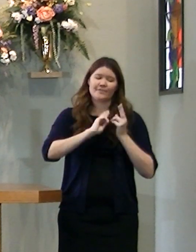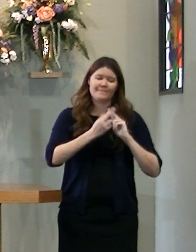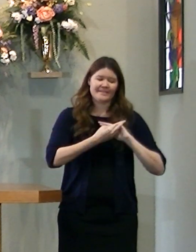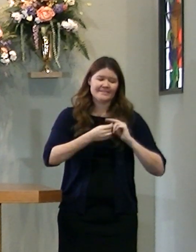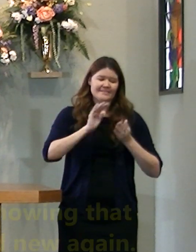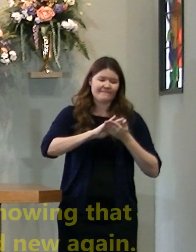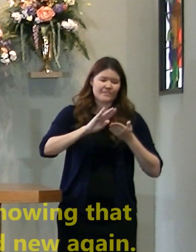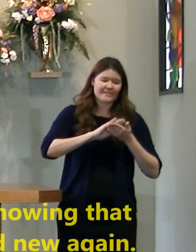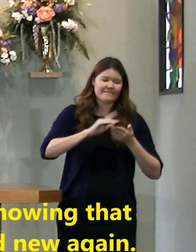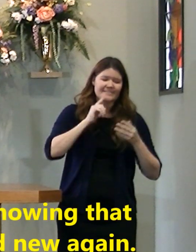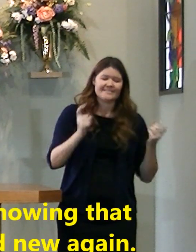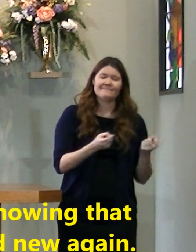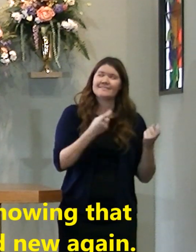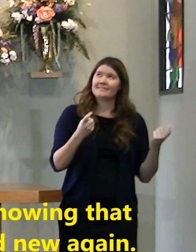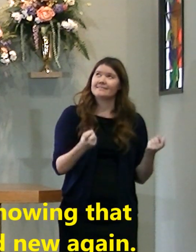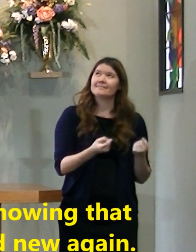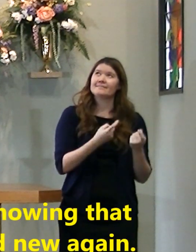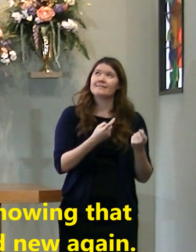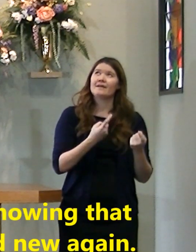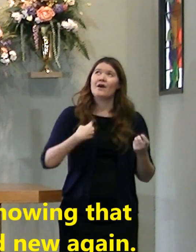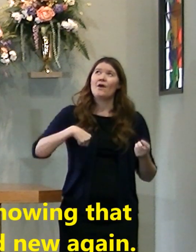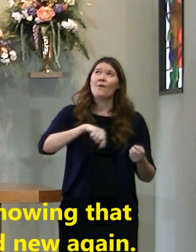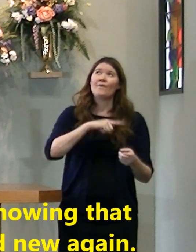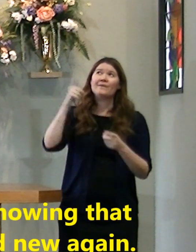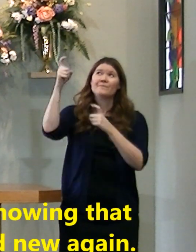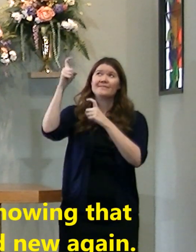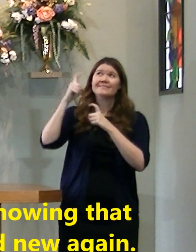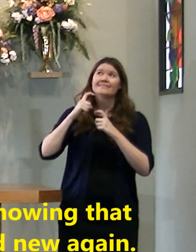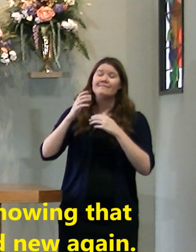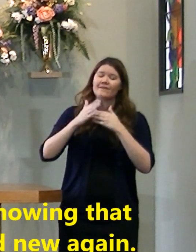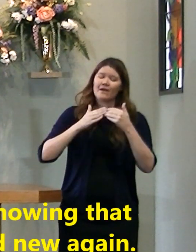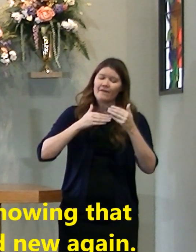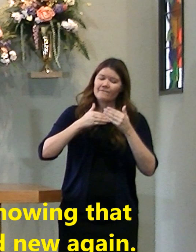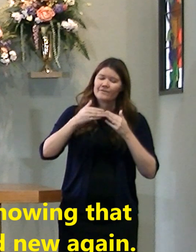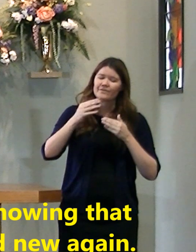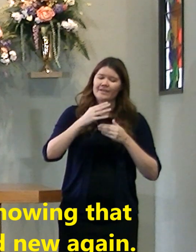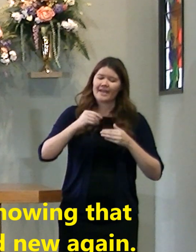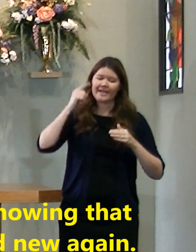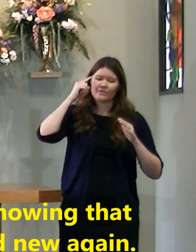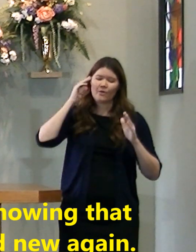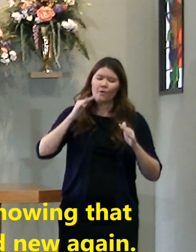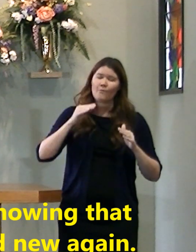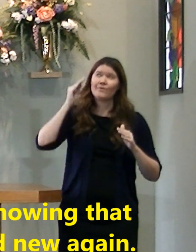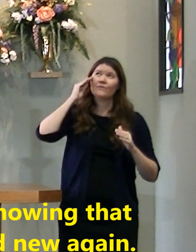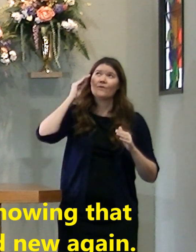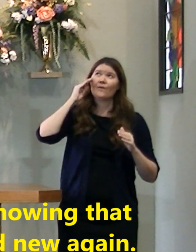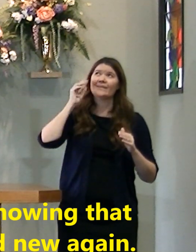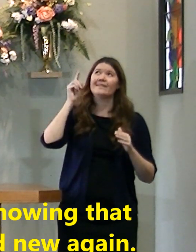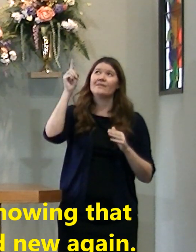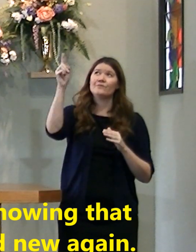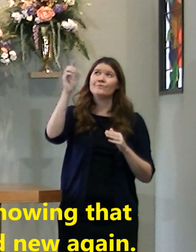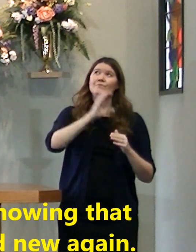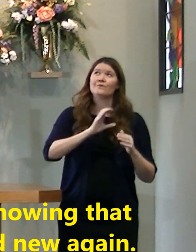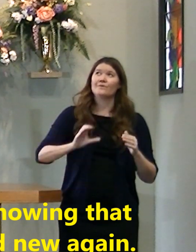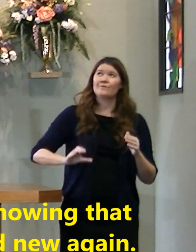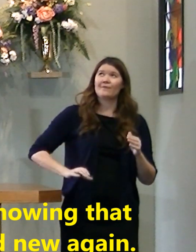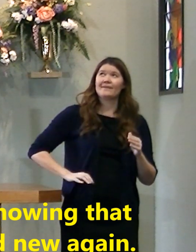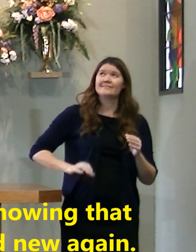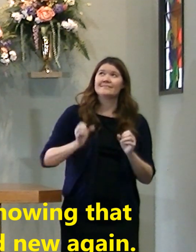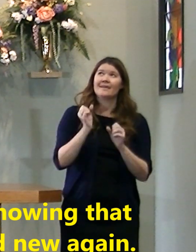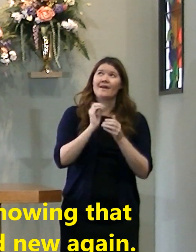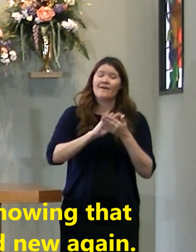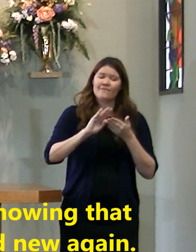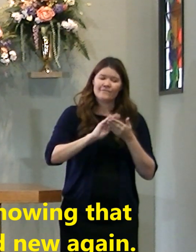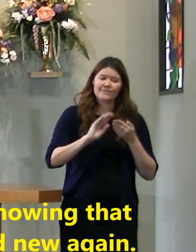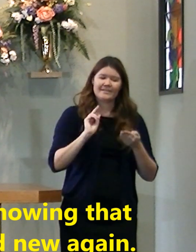sins. We receive comfort and hope in knowing that you, O Christ, have made us clean